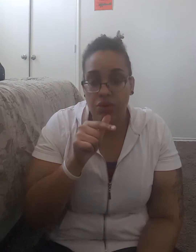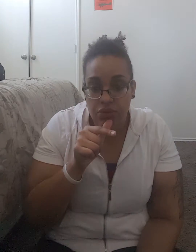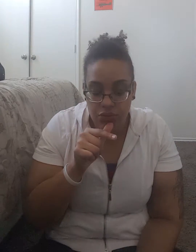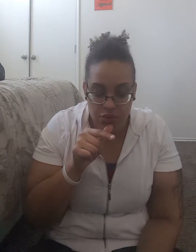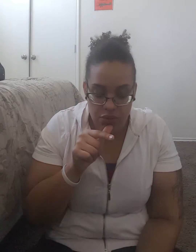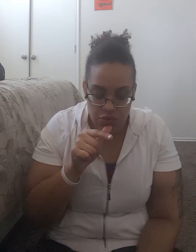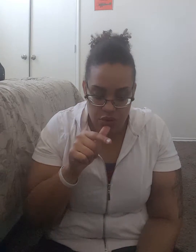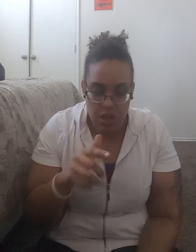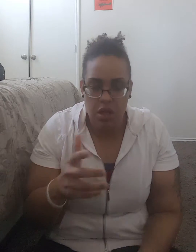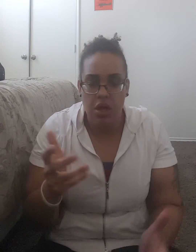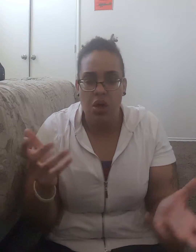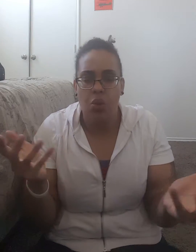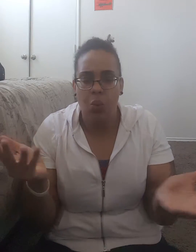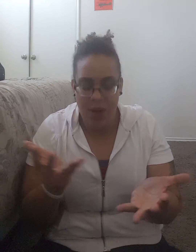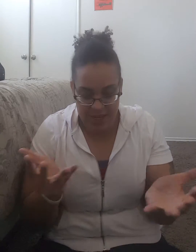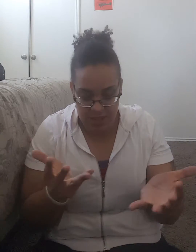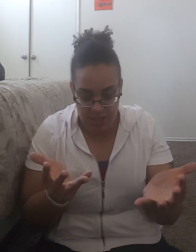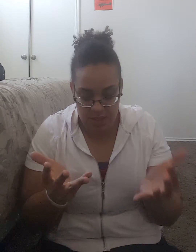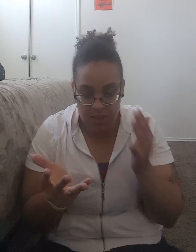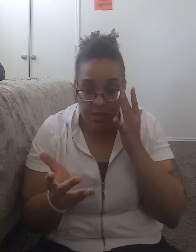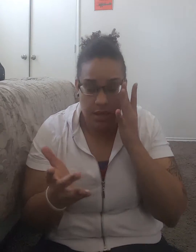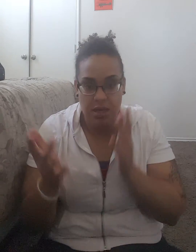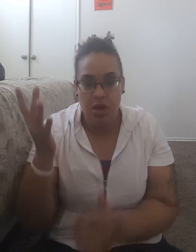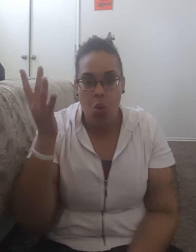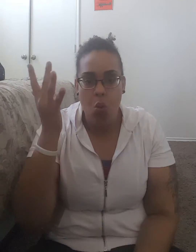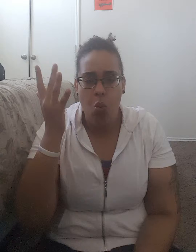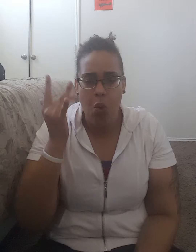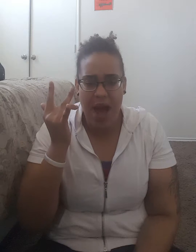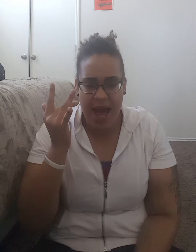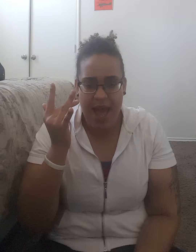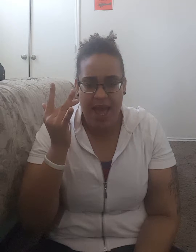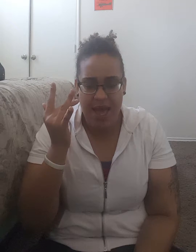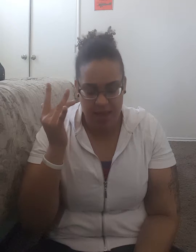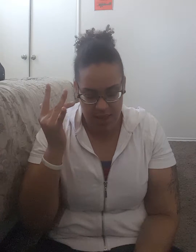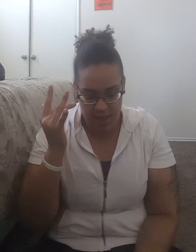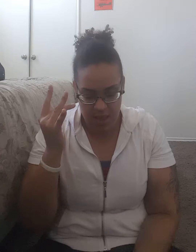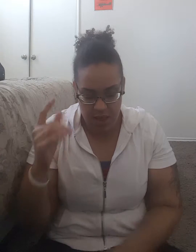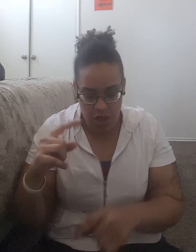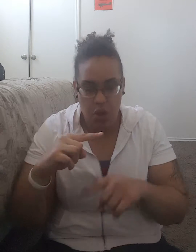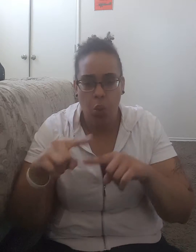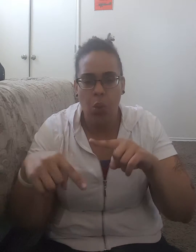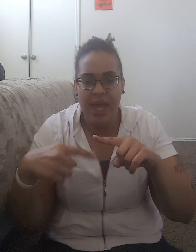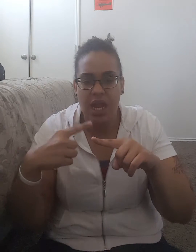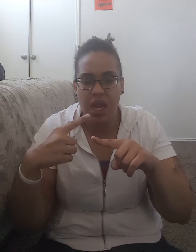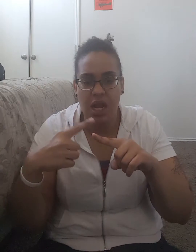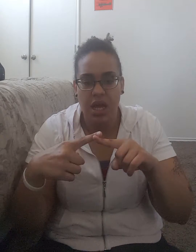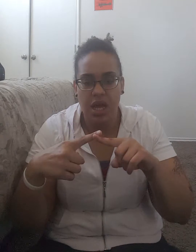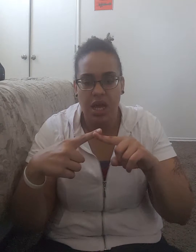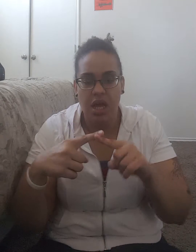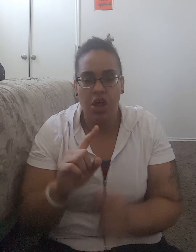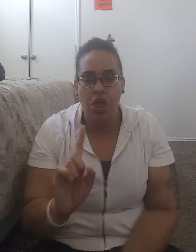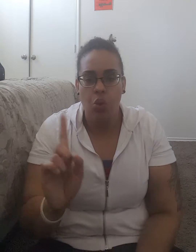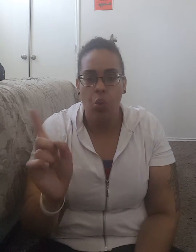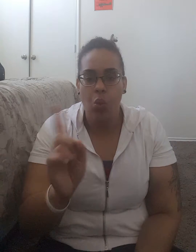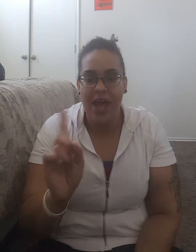who, what, why, when,